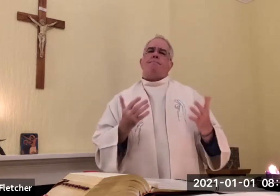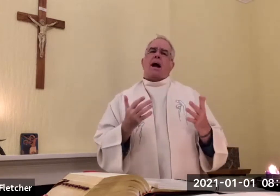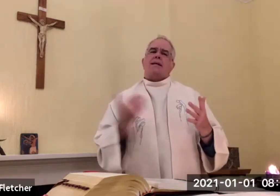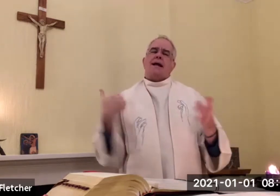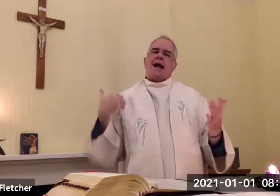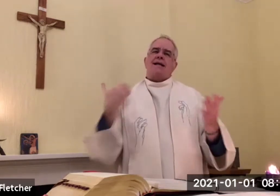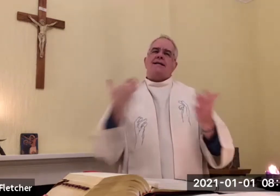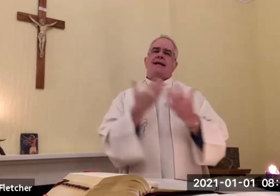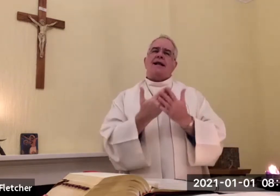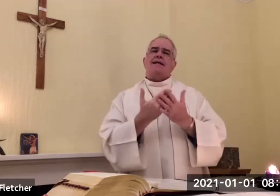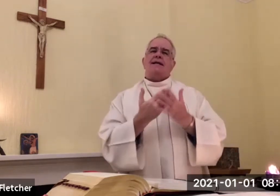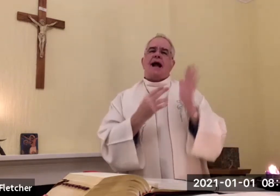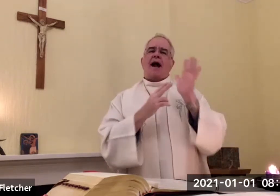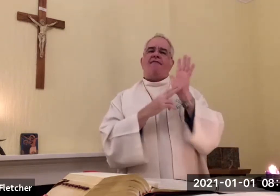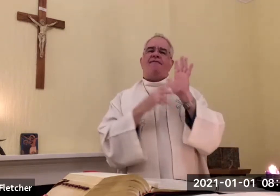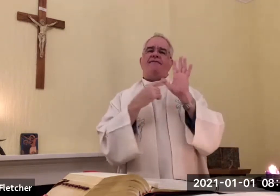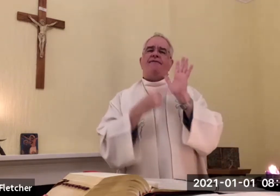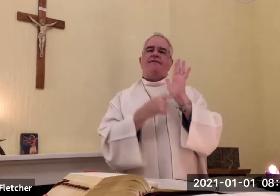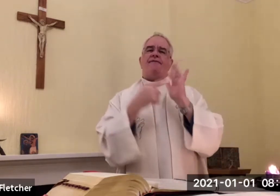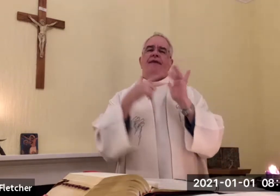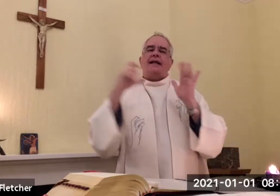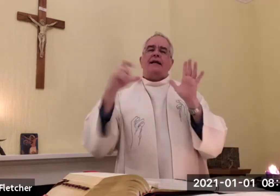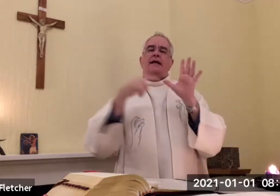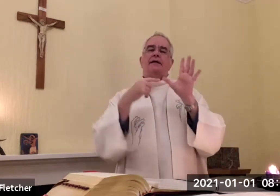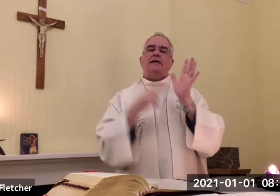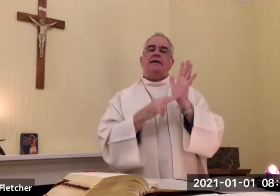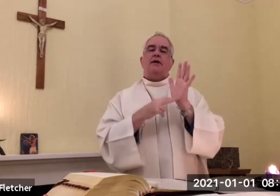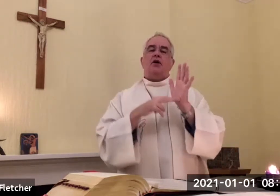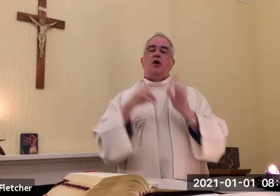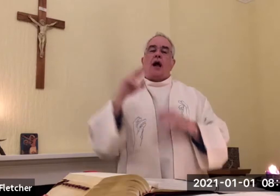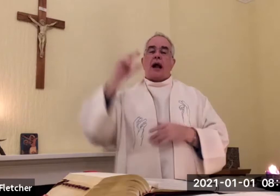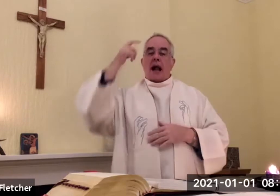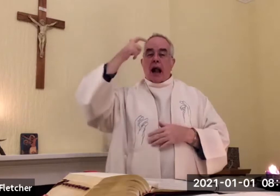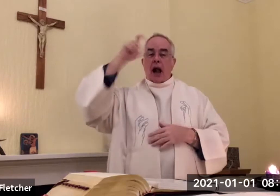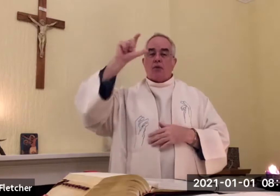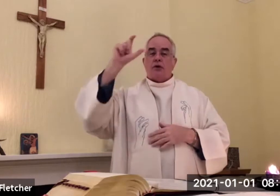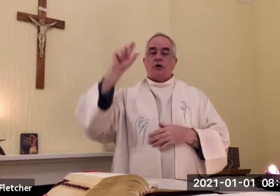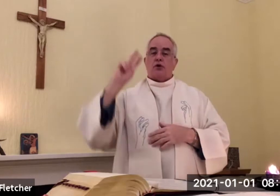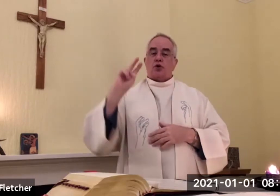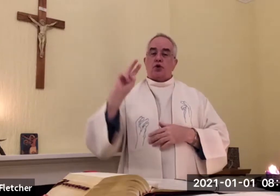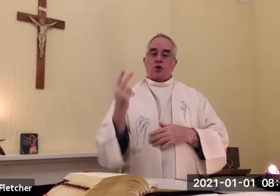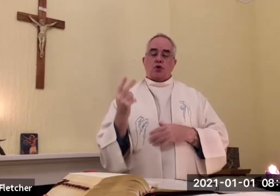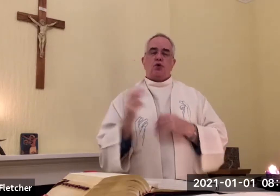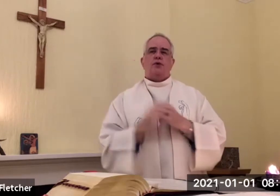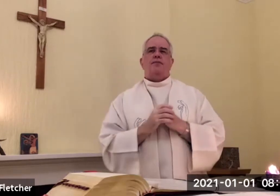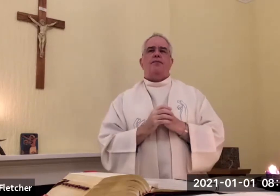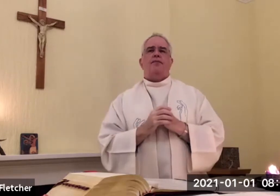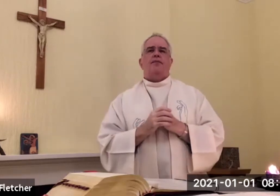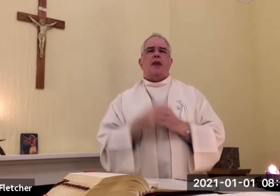But since Vatican Council II,